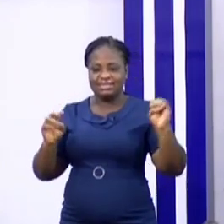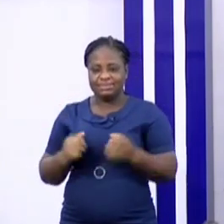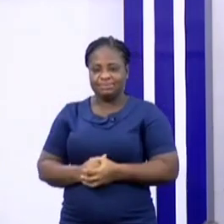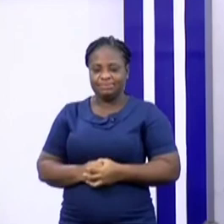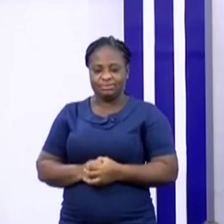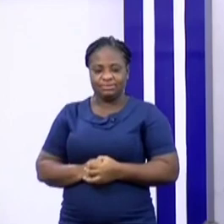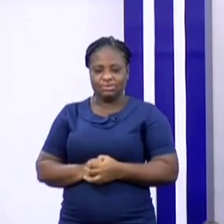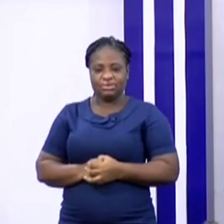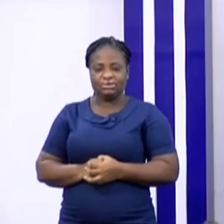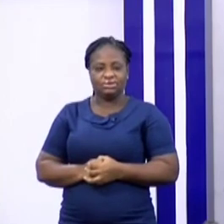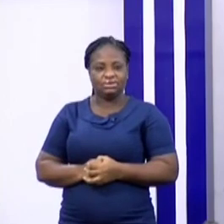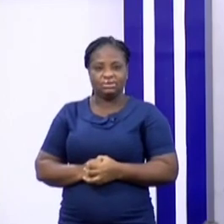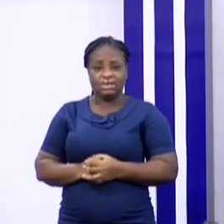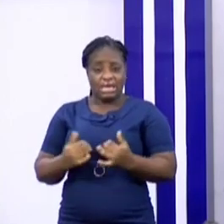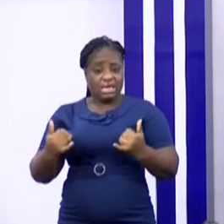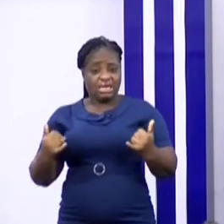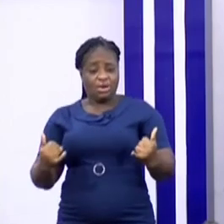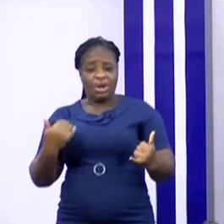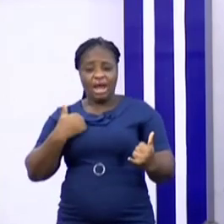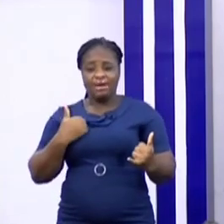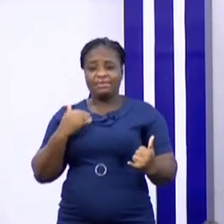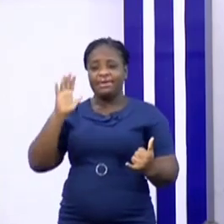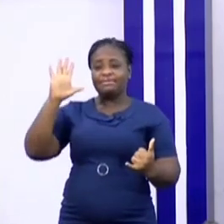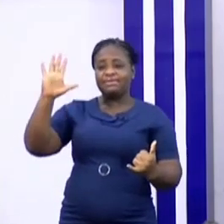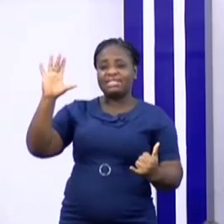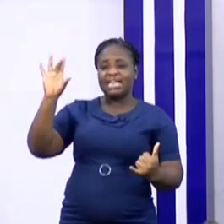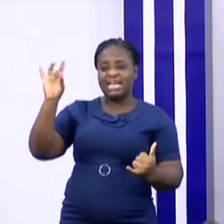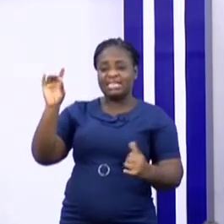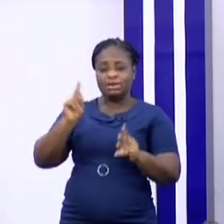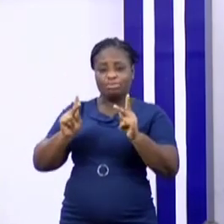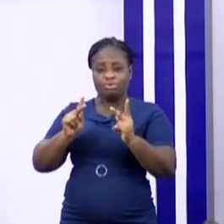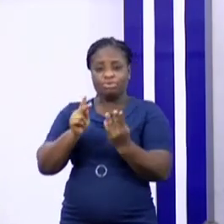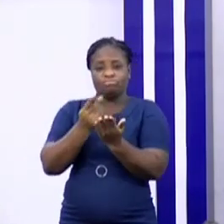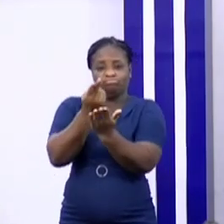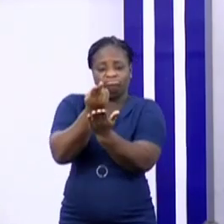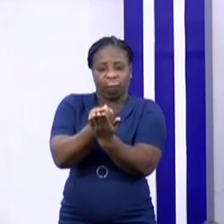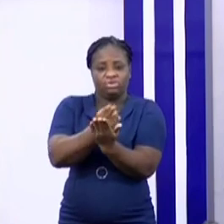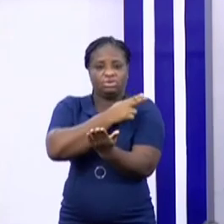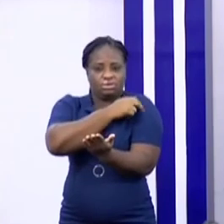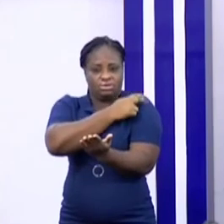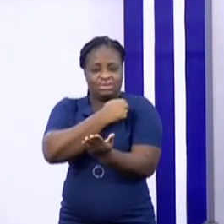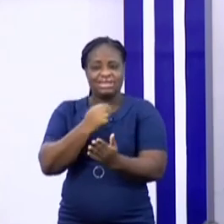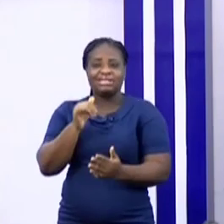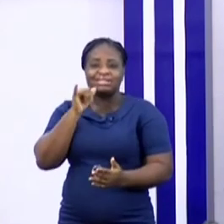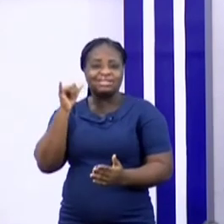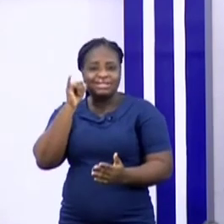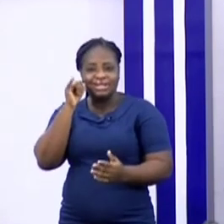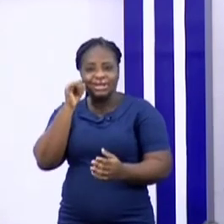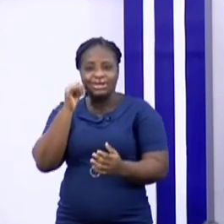now. Currently, we have 58 people on admission. Yesterday, we admitted two new